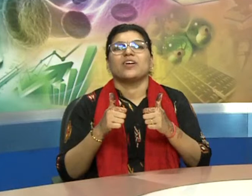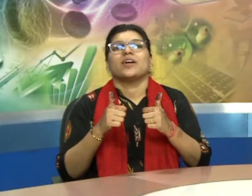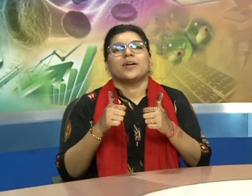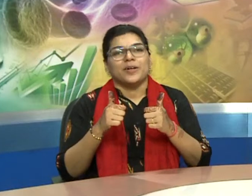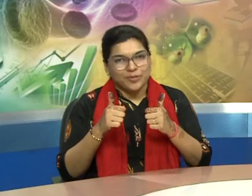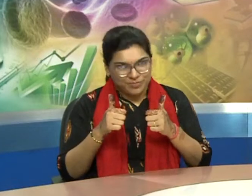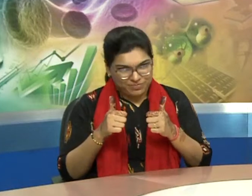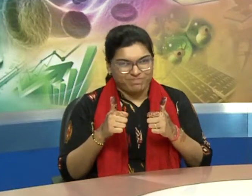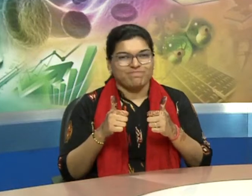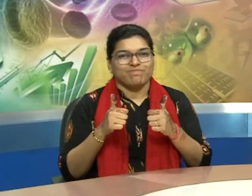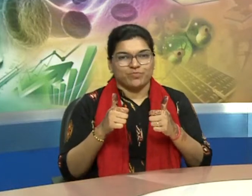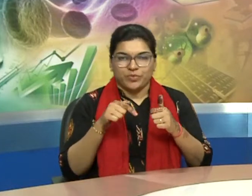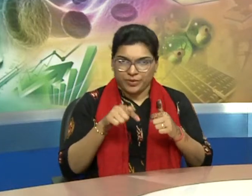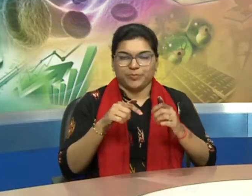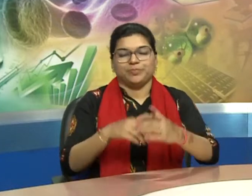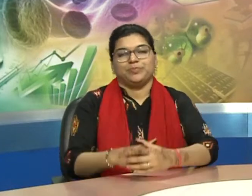number. So this is